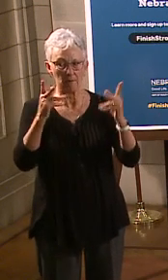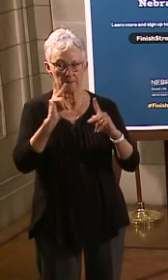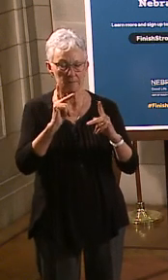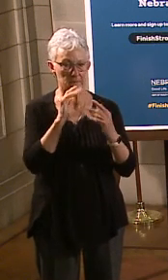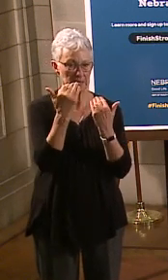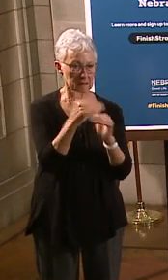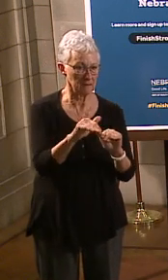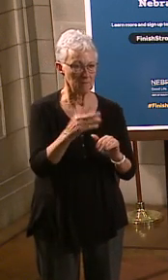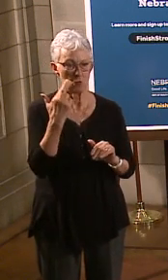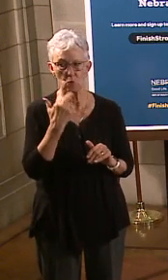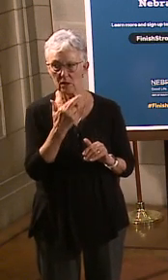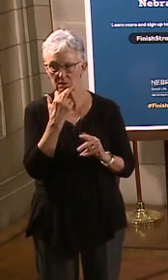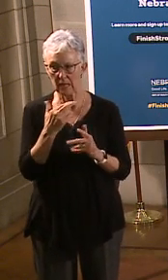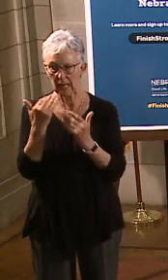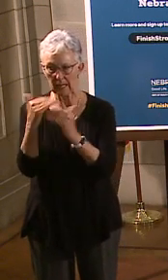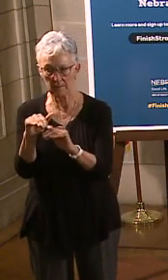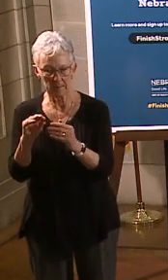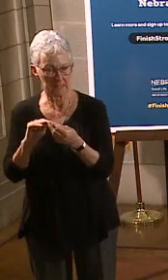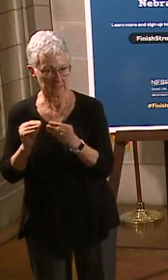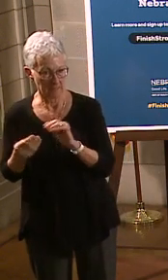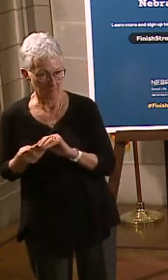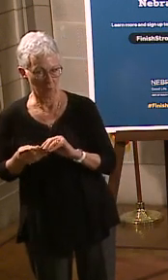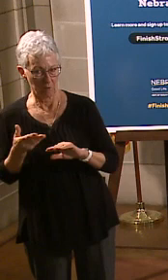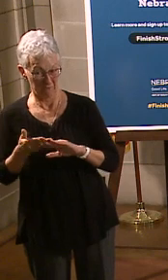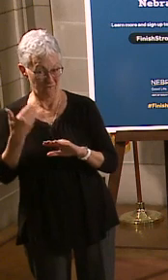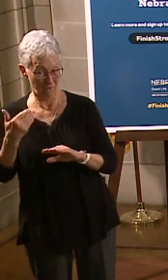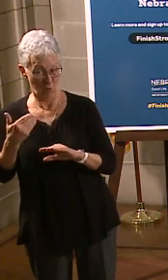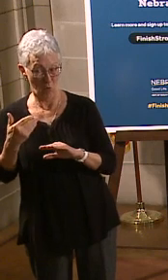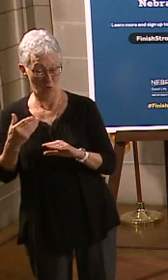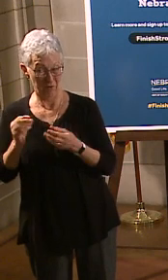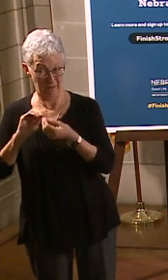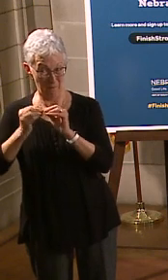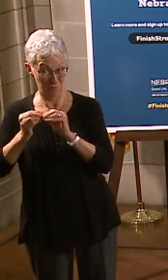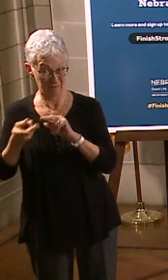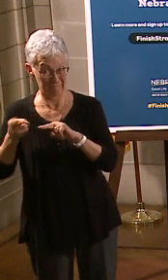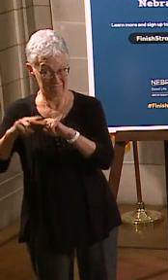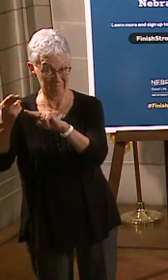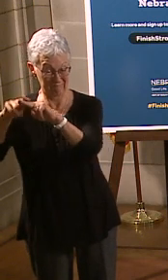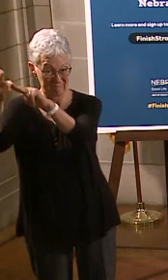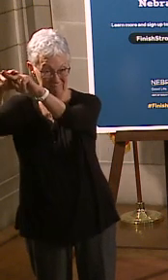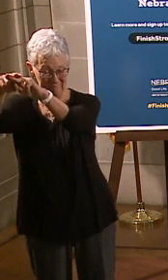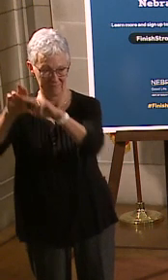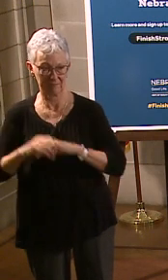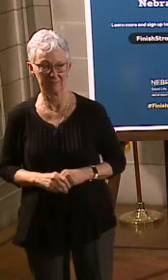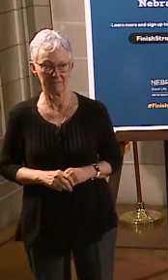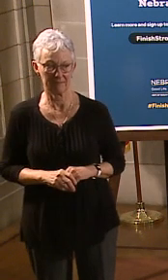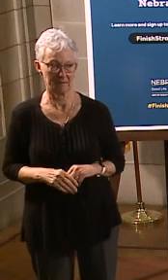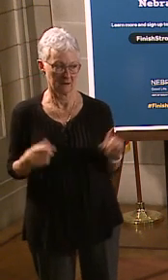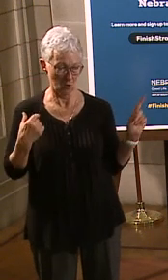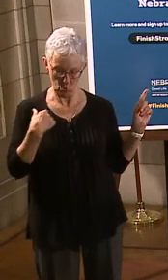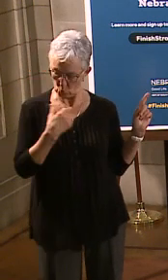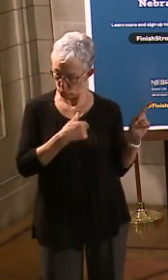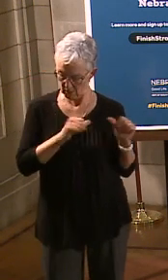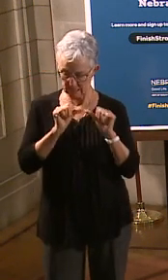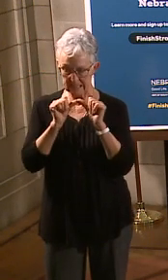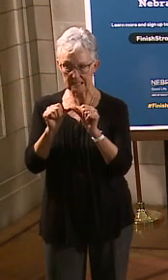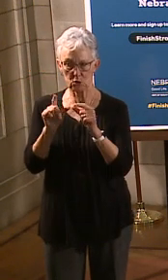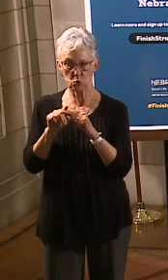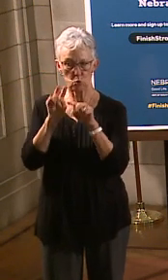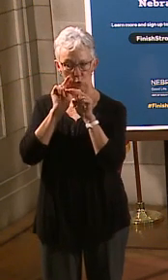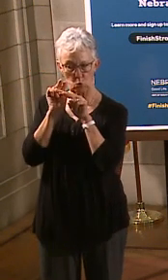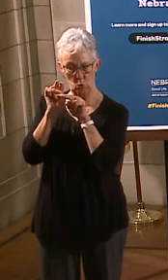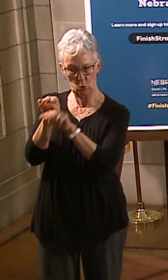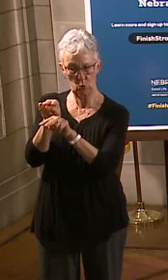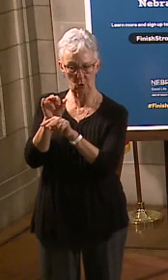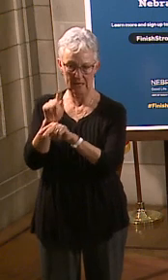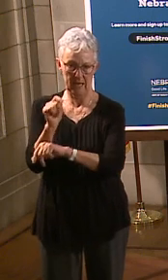and before we need to worry about hospital capacity? Again, we set our hospital capacity that we've been following. First of all, that's been